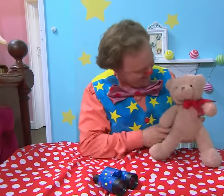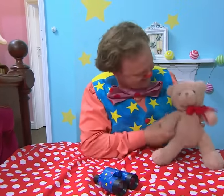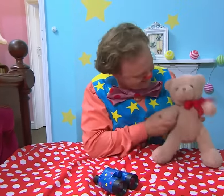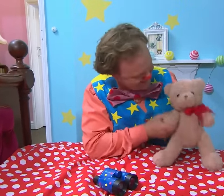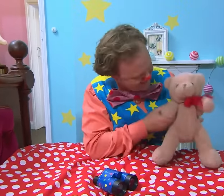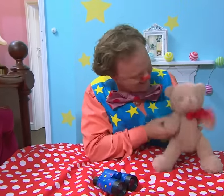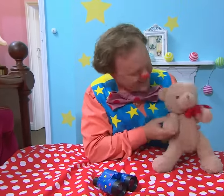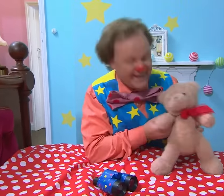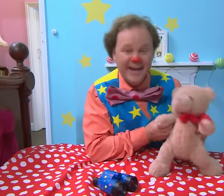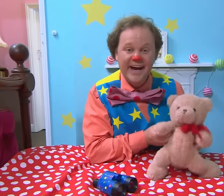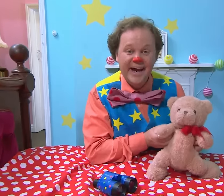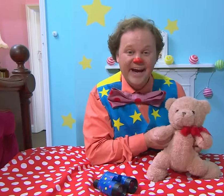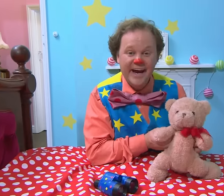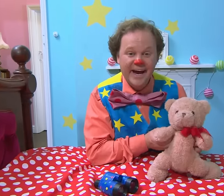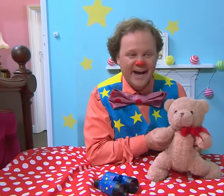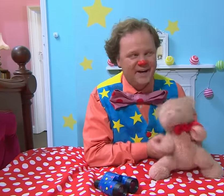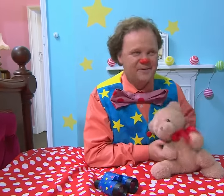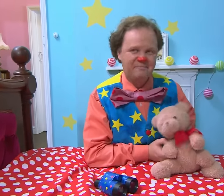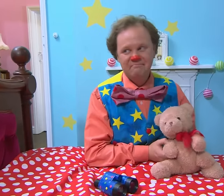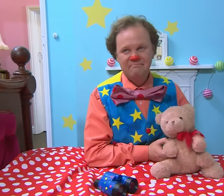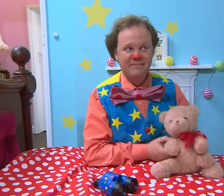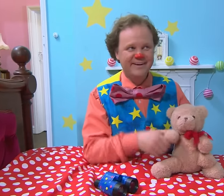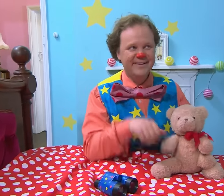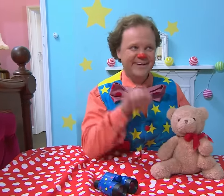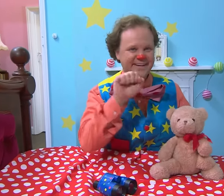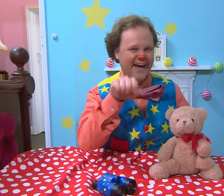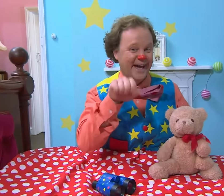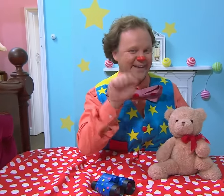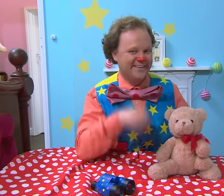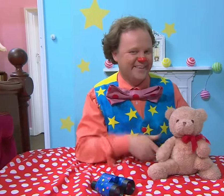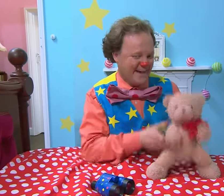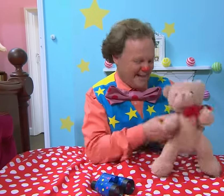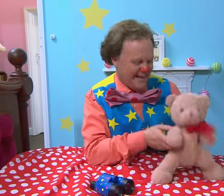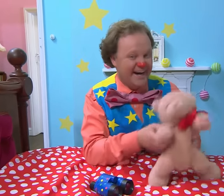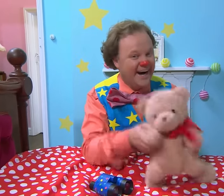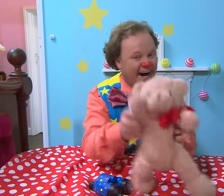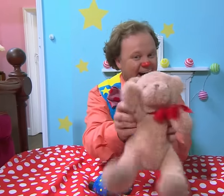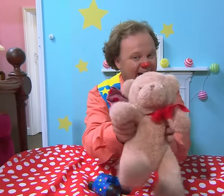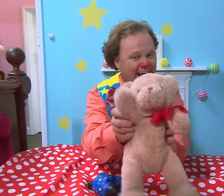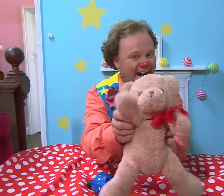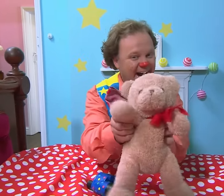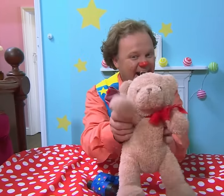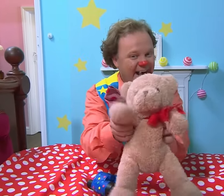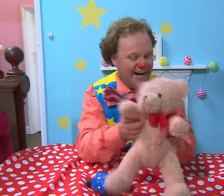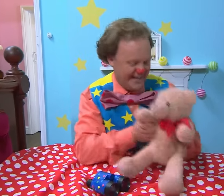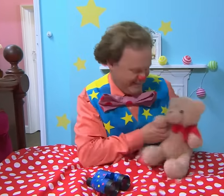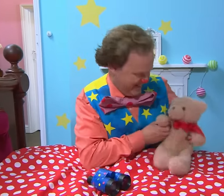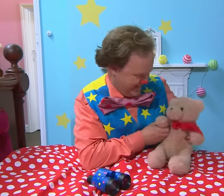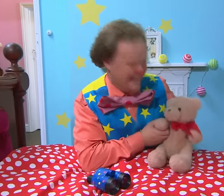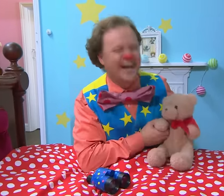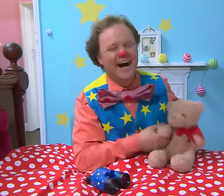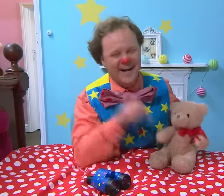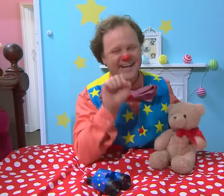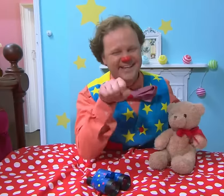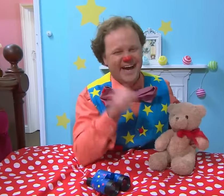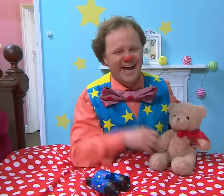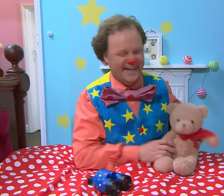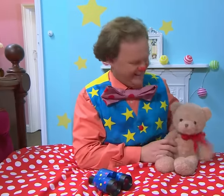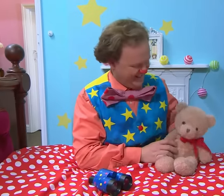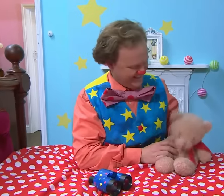Yes! Did you put the bear there, Mr. Tumble? Yes. Is he your friend, Mr. Tumble? Yes.